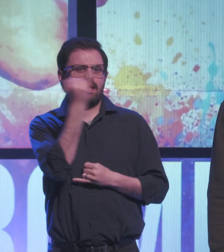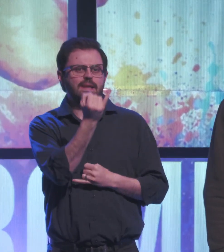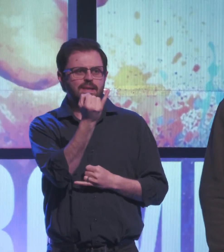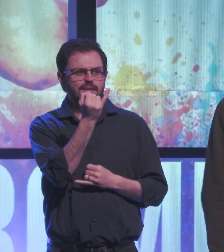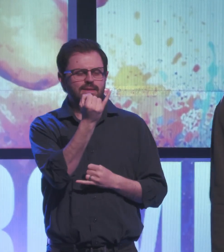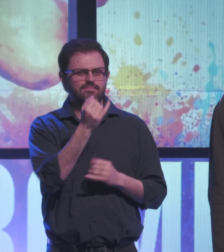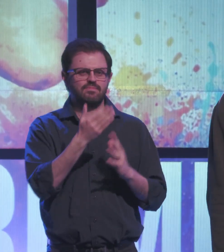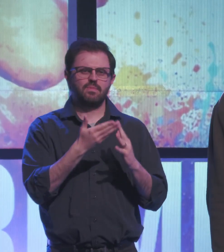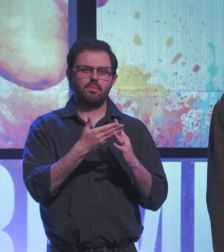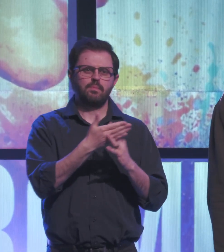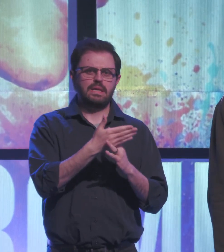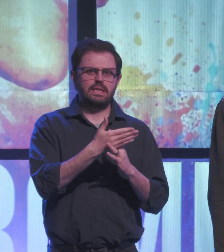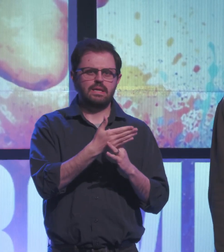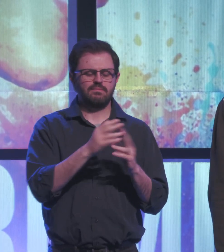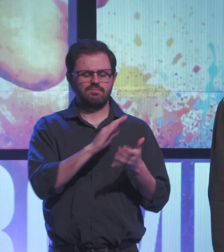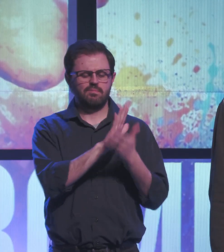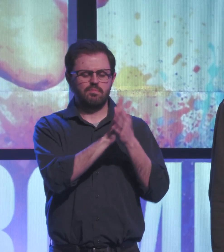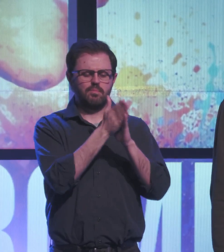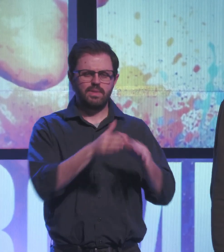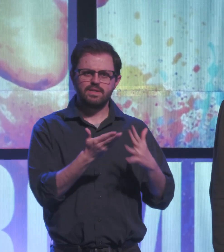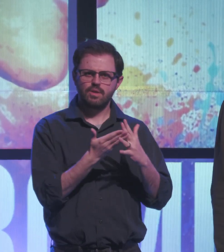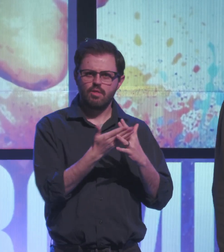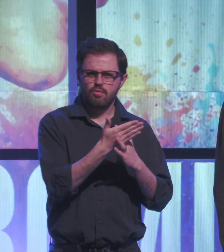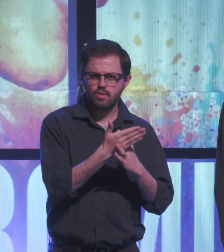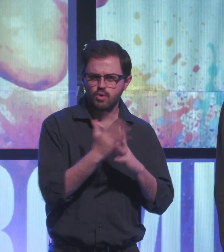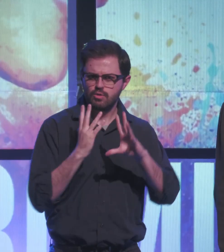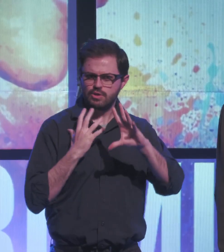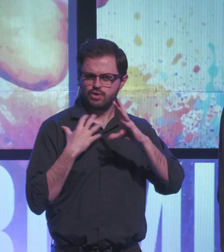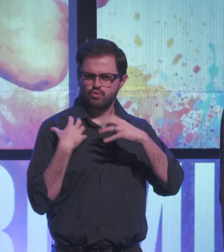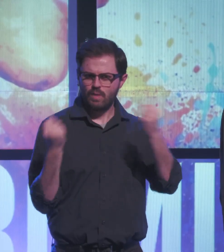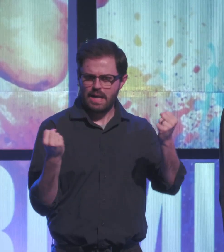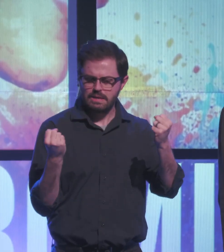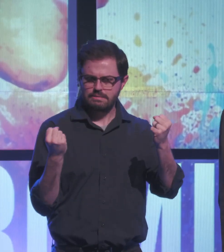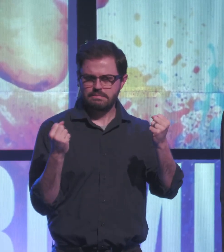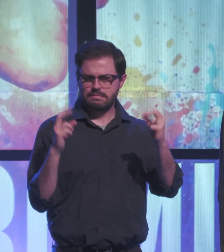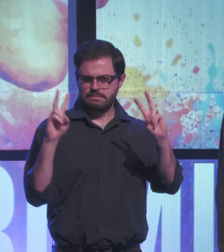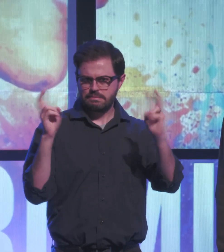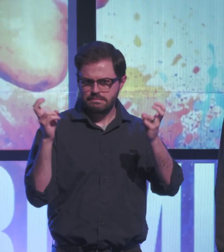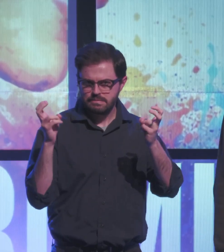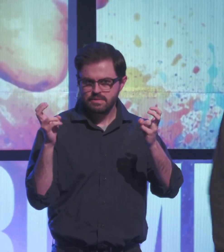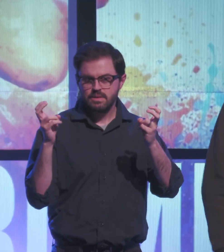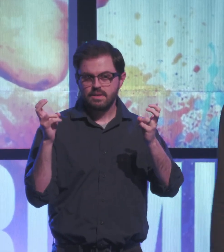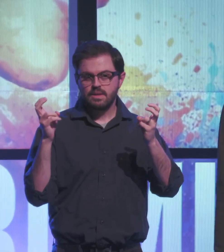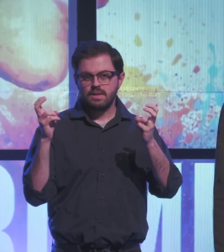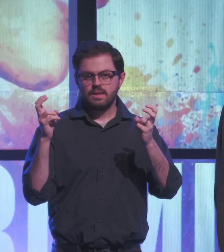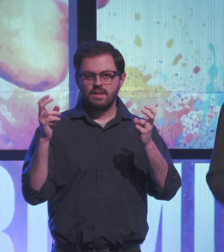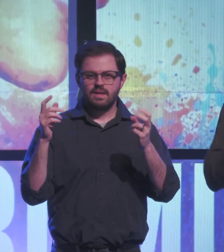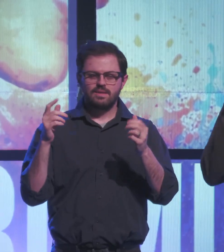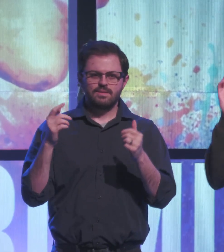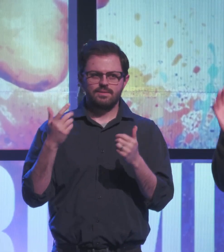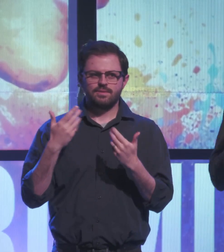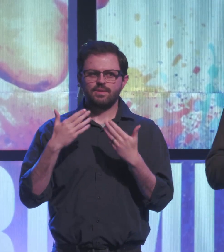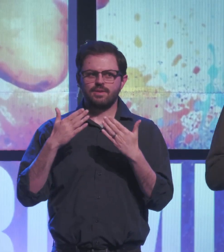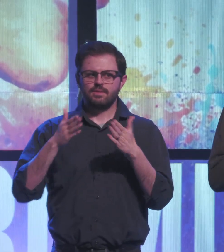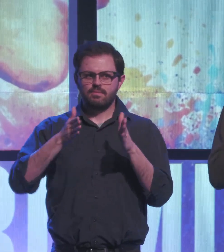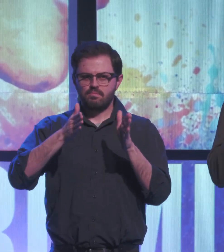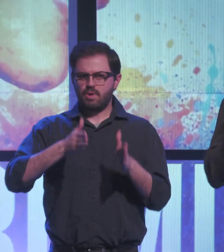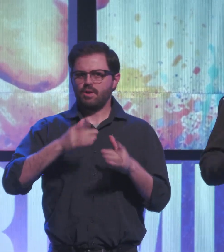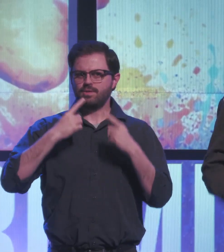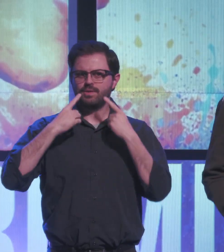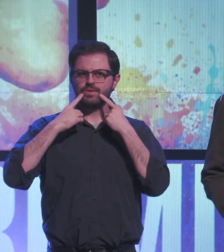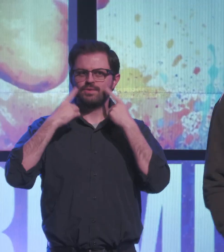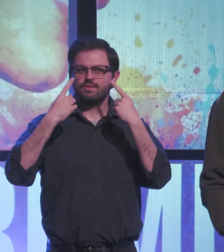peace through strength, okay? And a person who's pretty well known in the world made